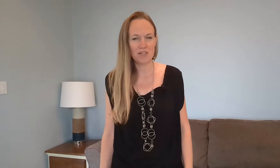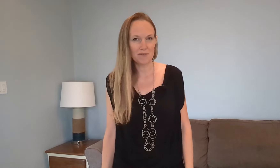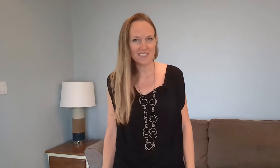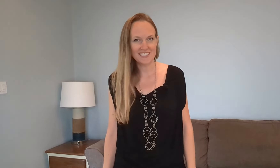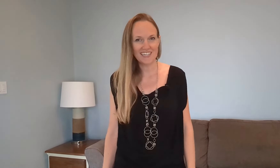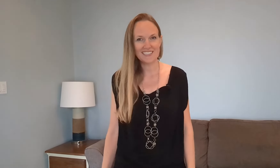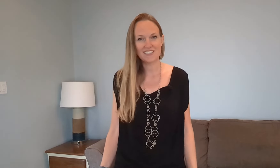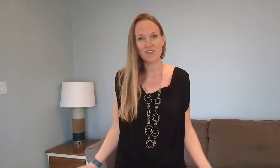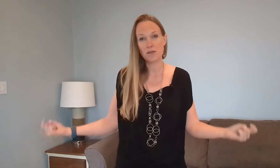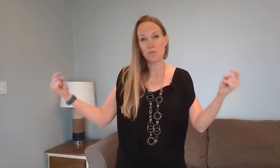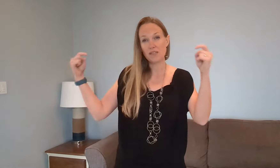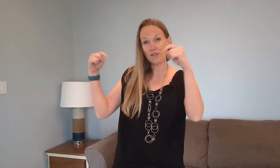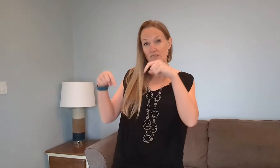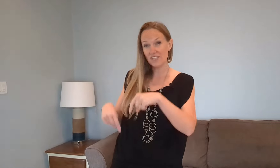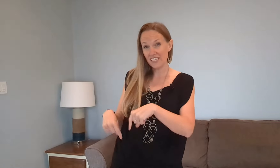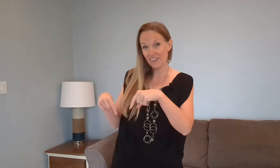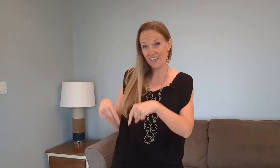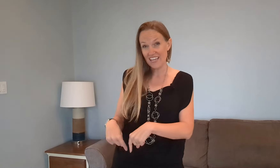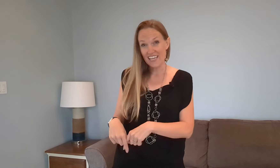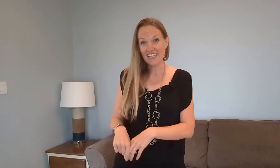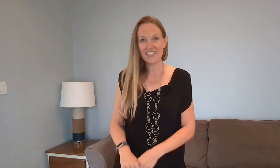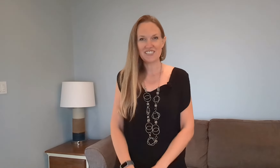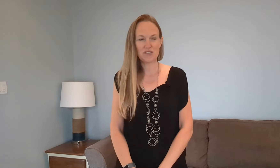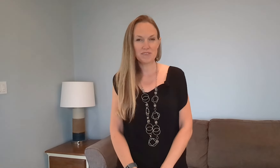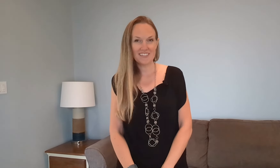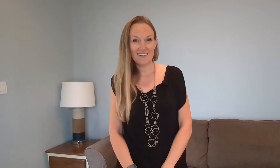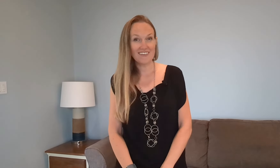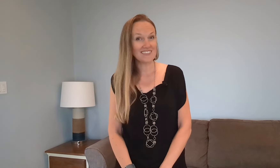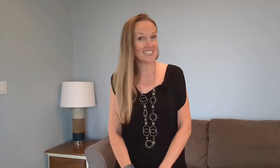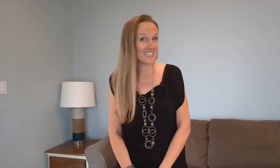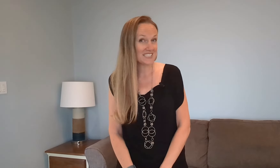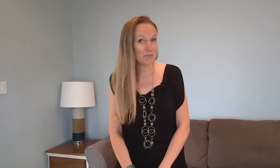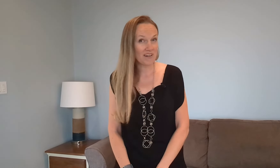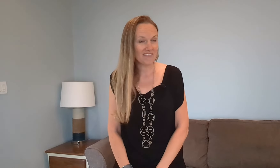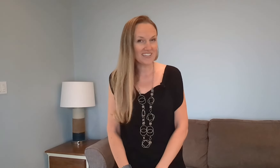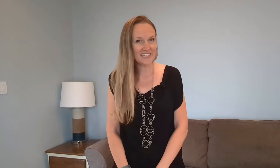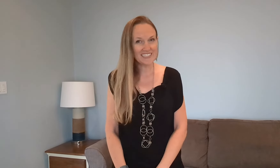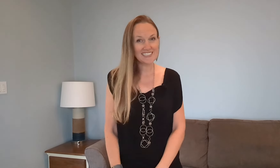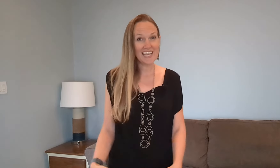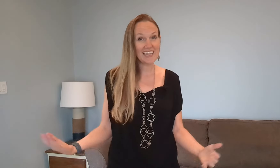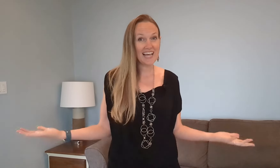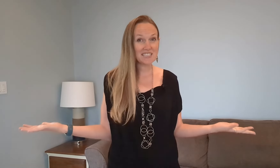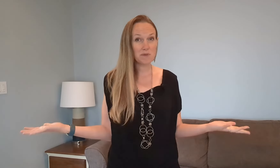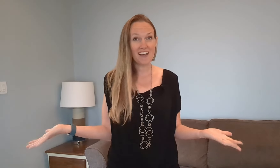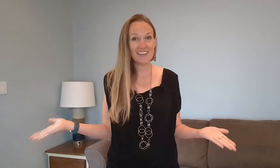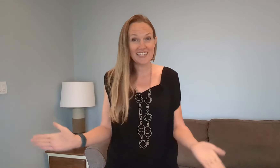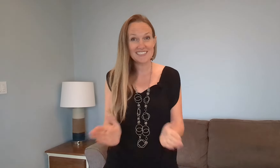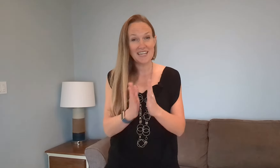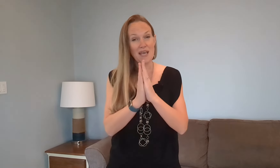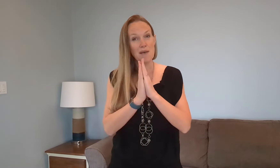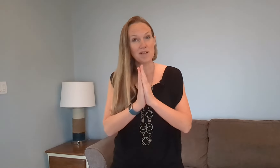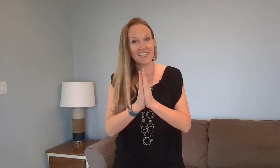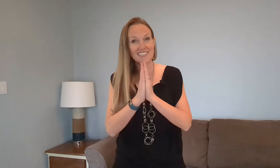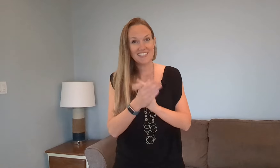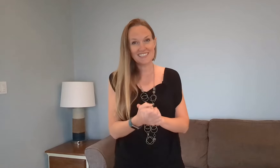mirror my signs. If you look below the video in the description, there is a link to print off the lyrics. And last but not least, please